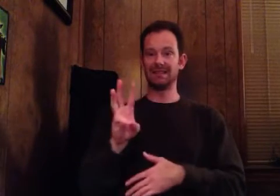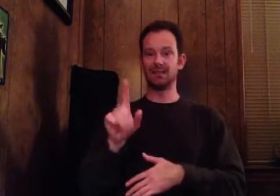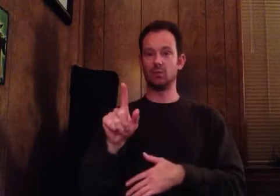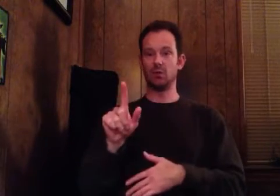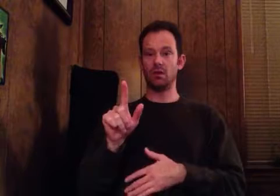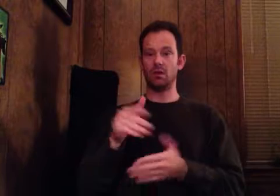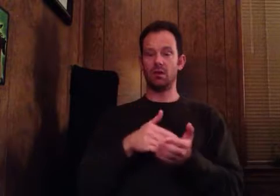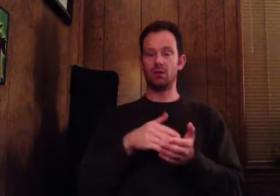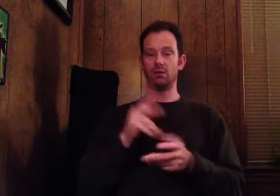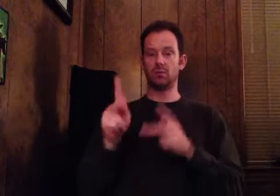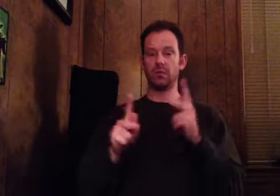people.